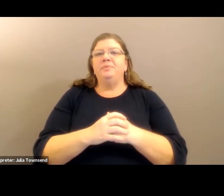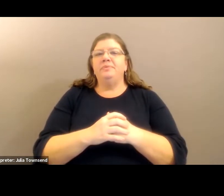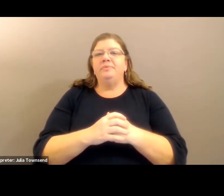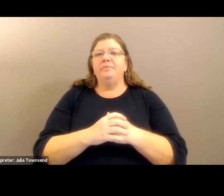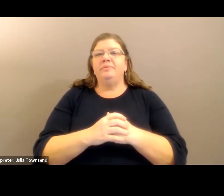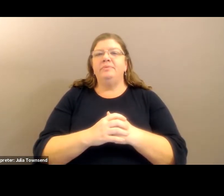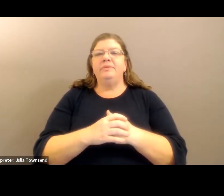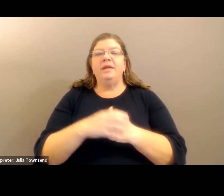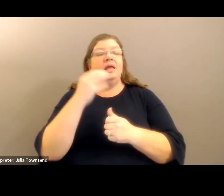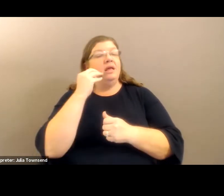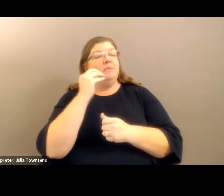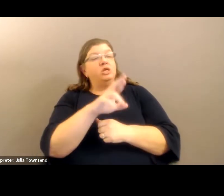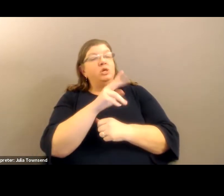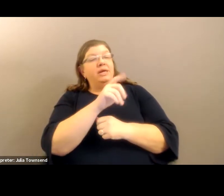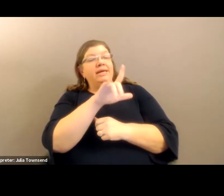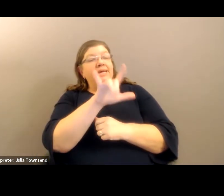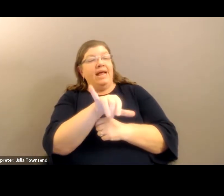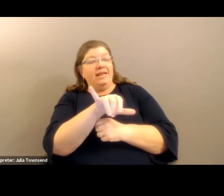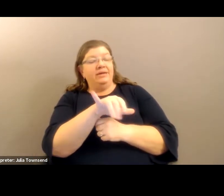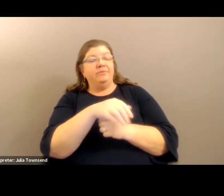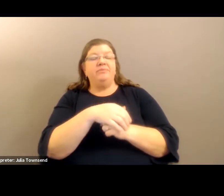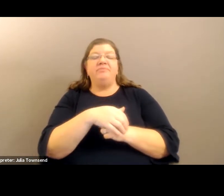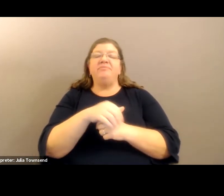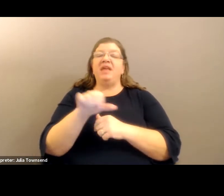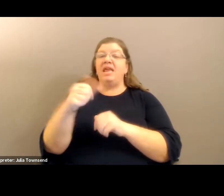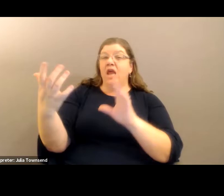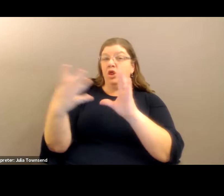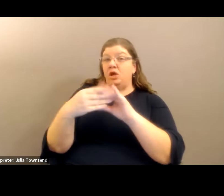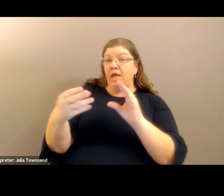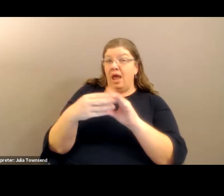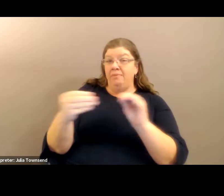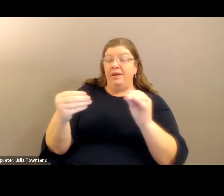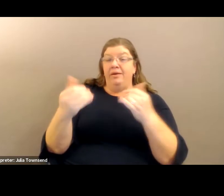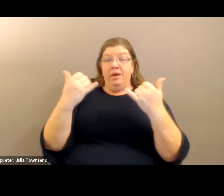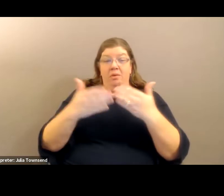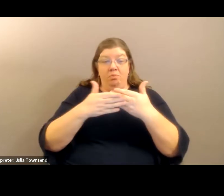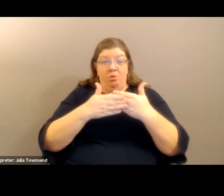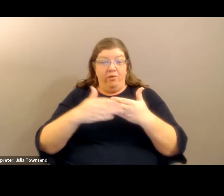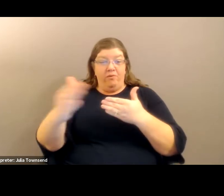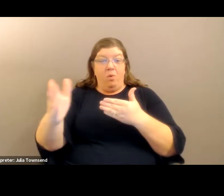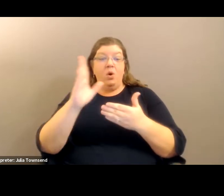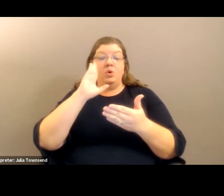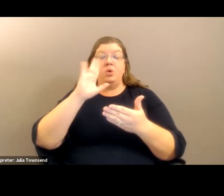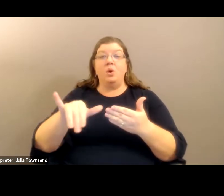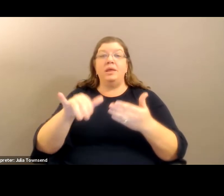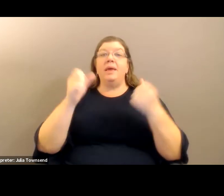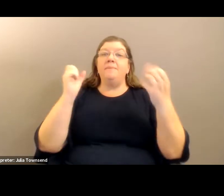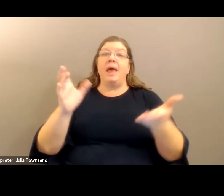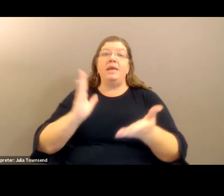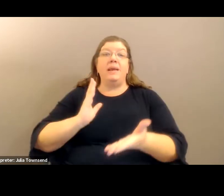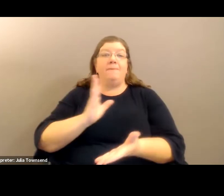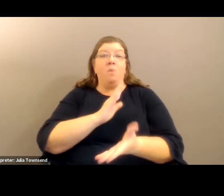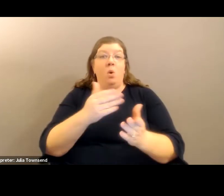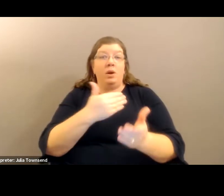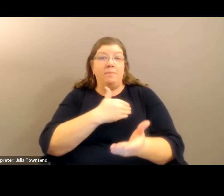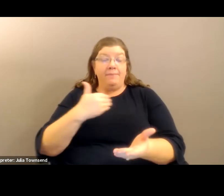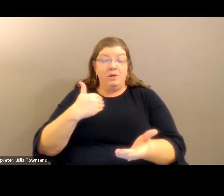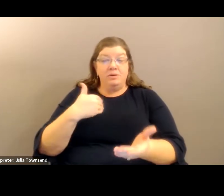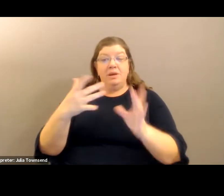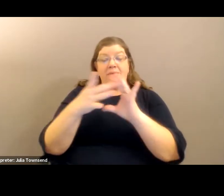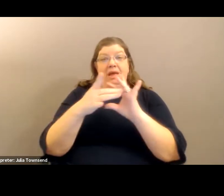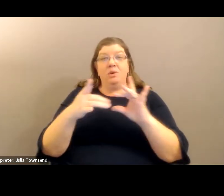Yes, Mr. Kelly? Yeah, just another comment. Moving forward, I know a lot of board members have mentioned how it's